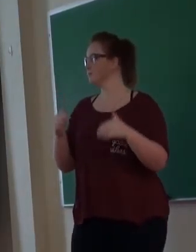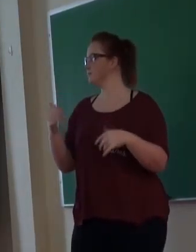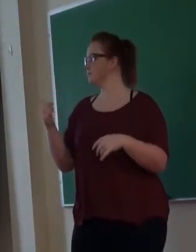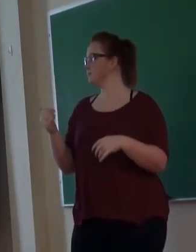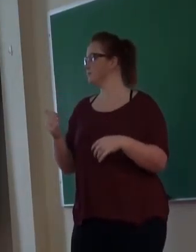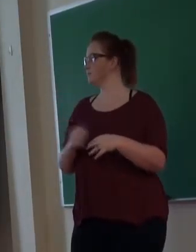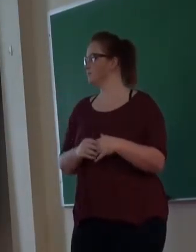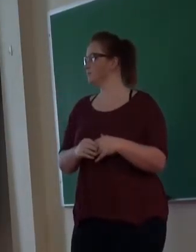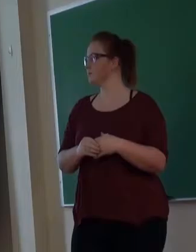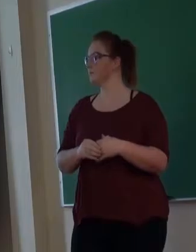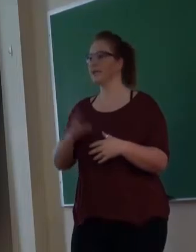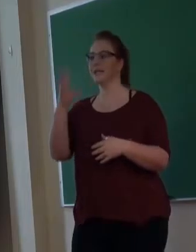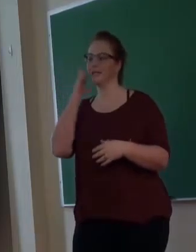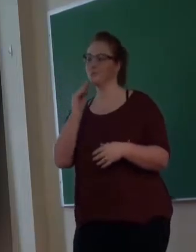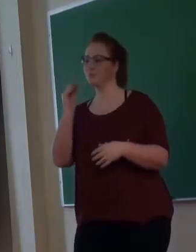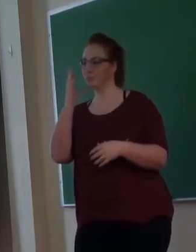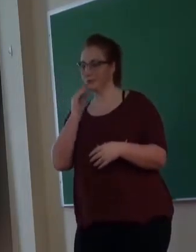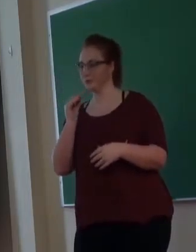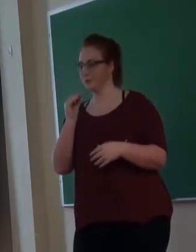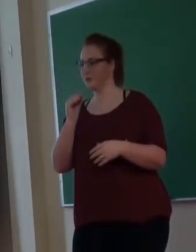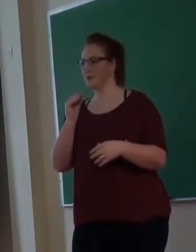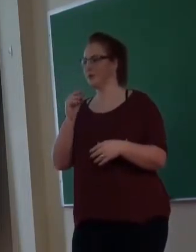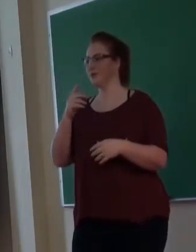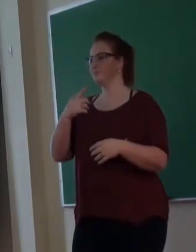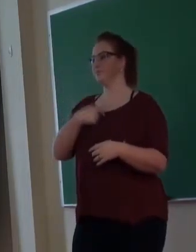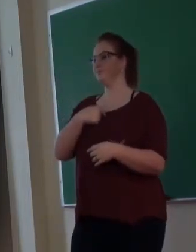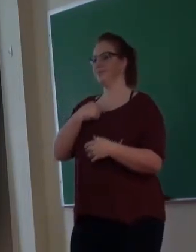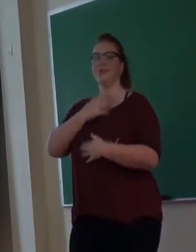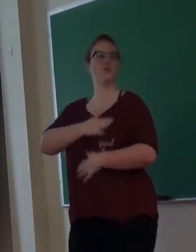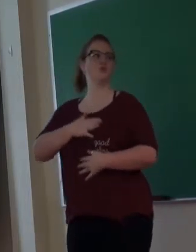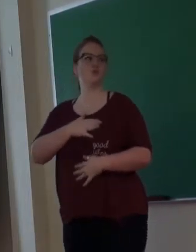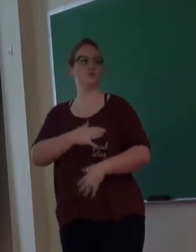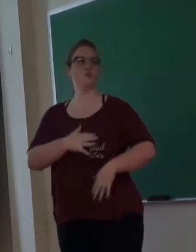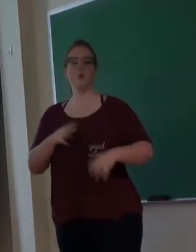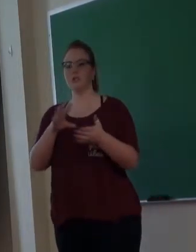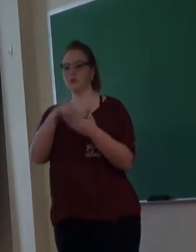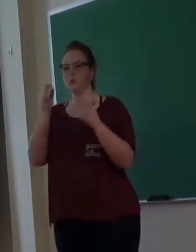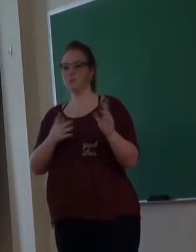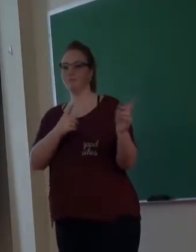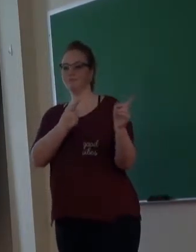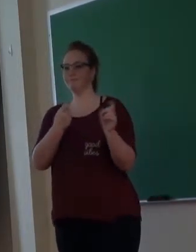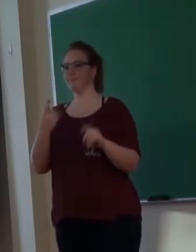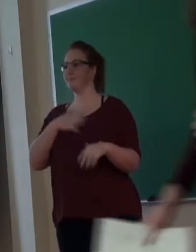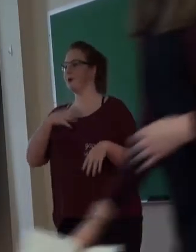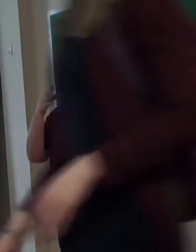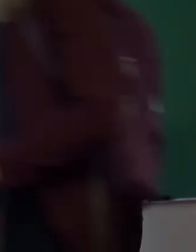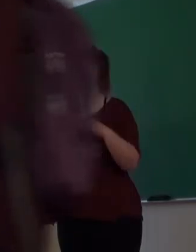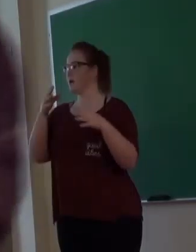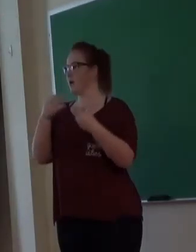Okay, experience. My favorite is when students come into my office and they say, I really want to do this, but I don't have any